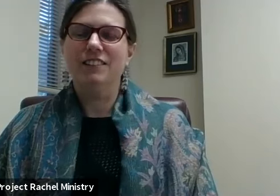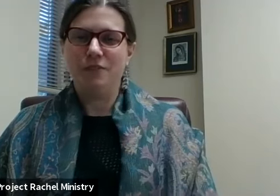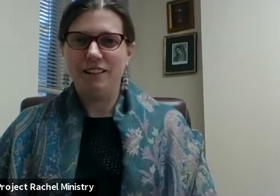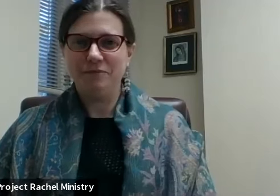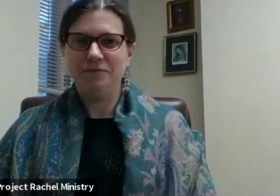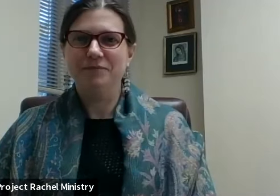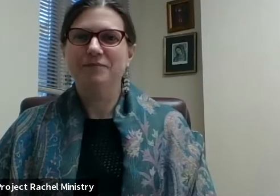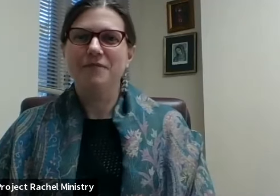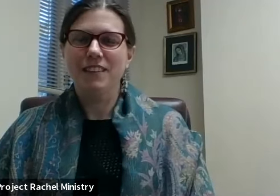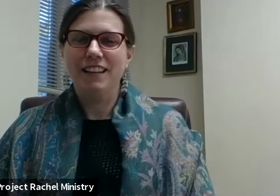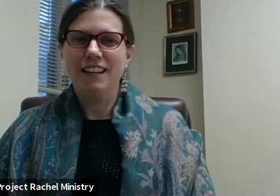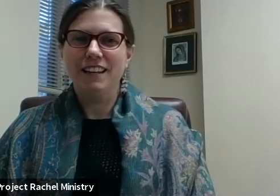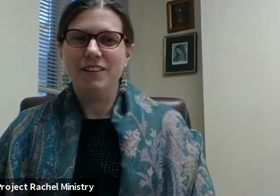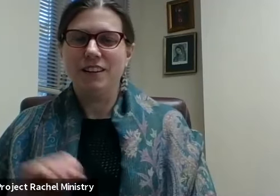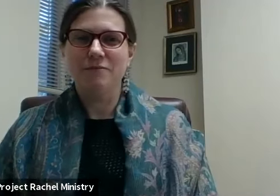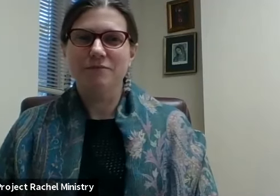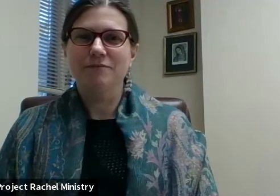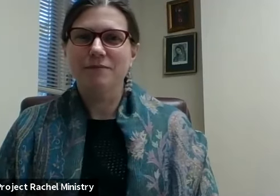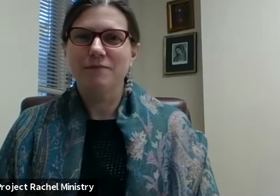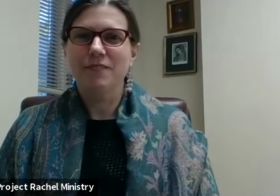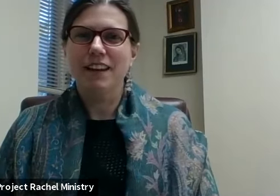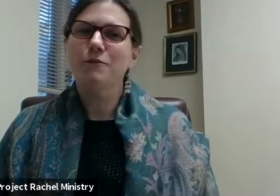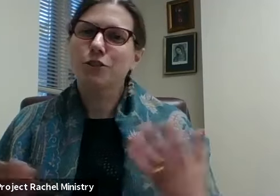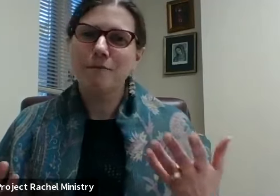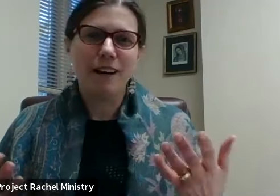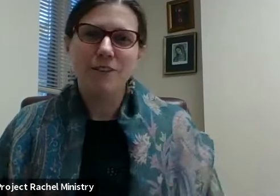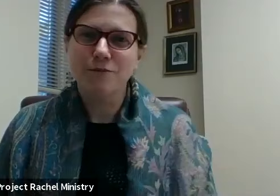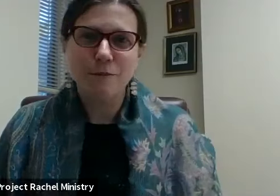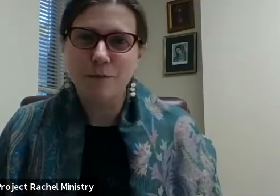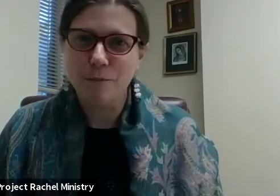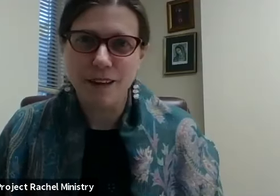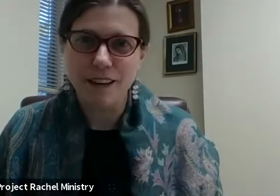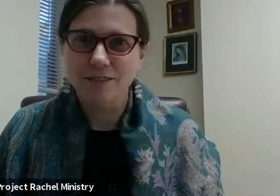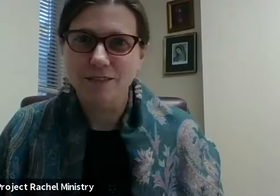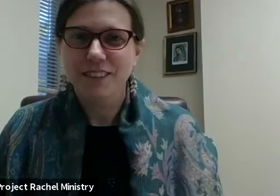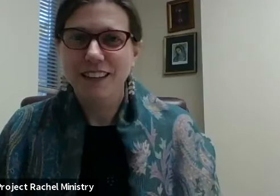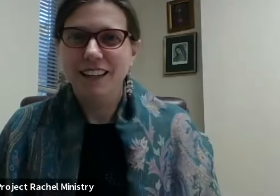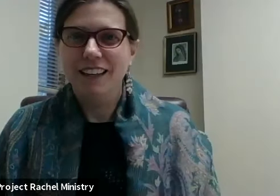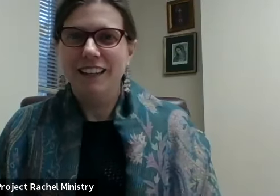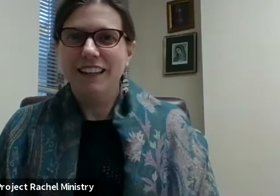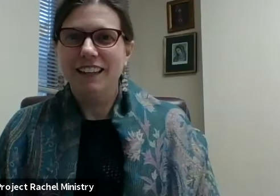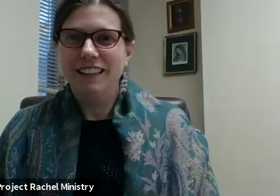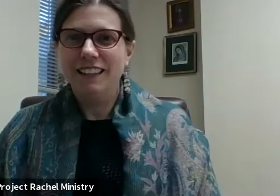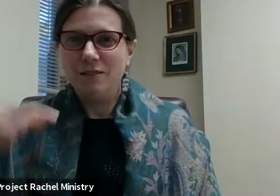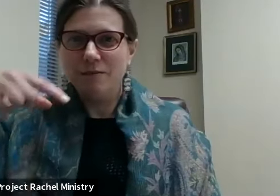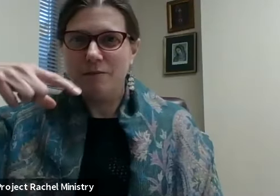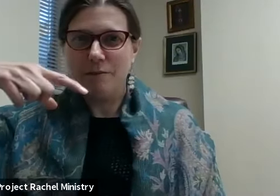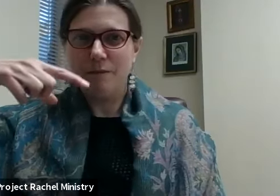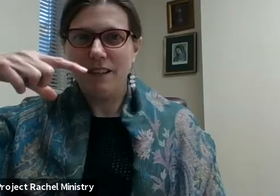Okay. Perfect. I would try, but I don't remember the P. P. P.